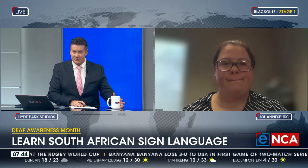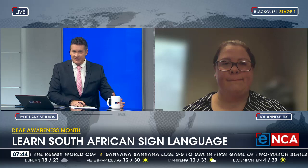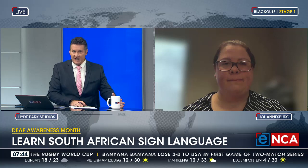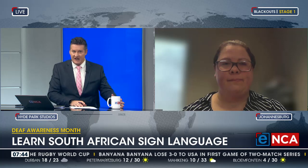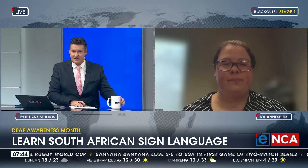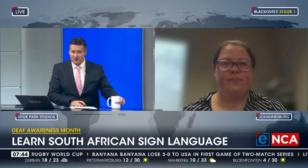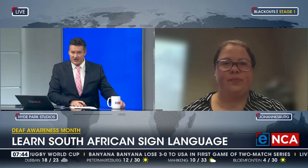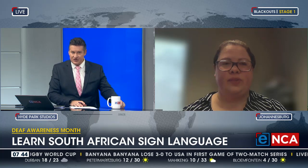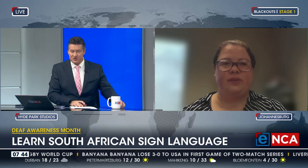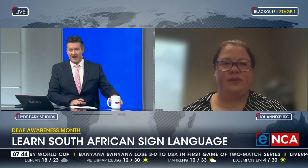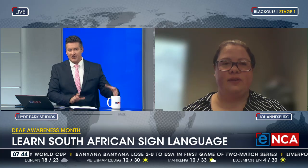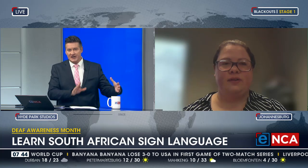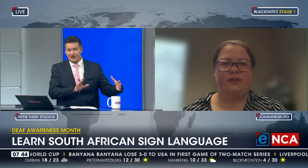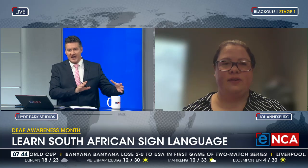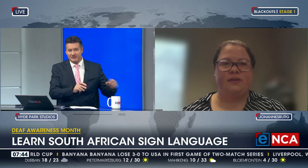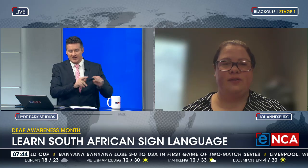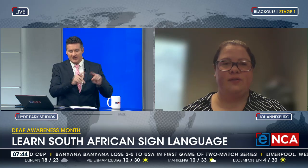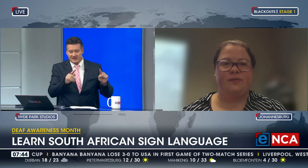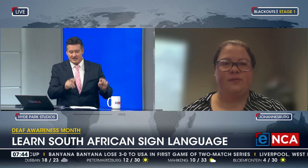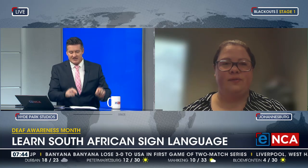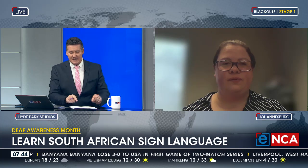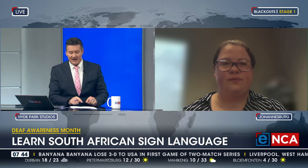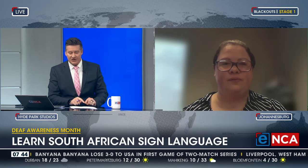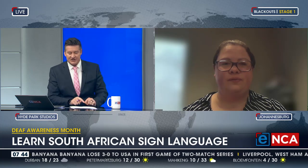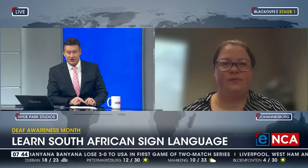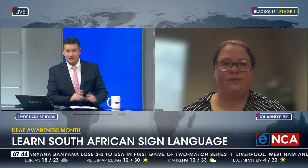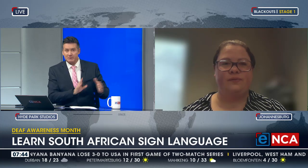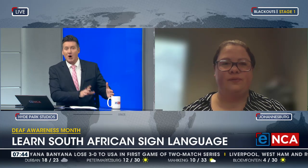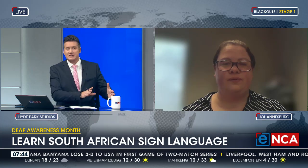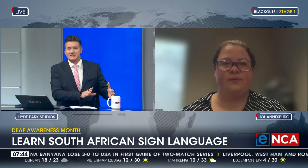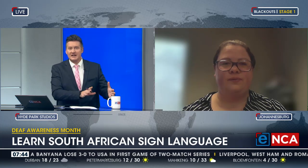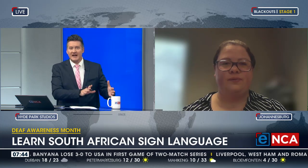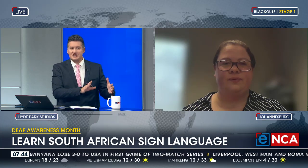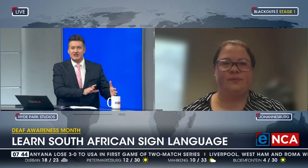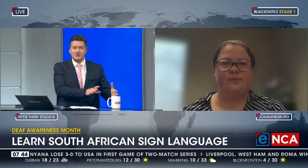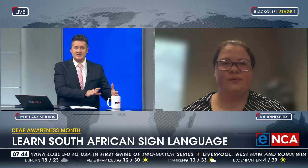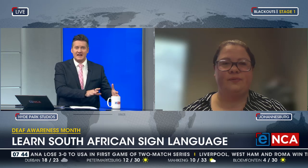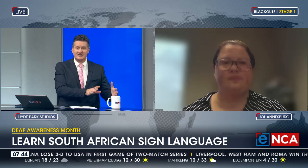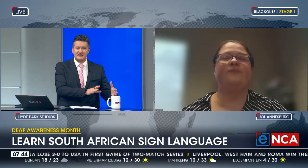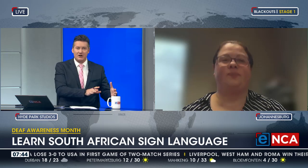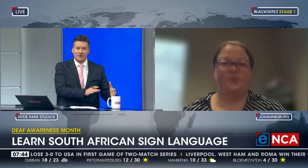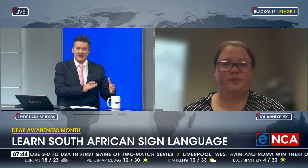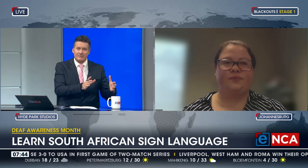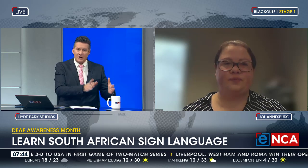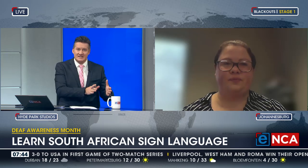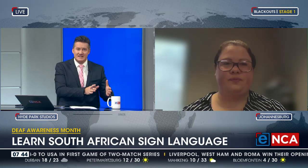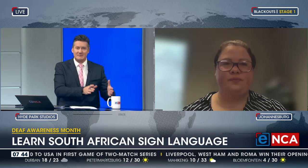national terrestrial channel, you'll have the sign language interpreter box. And she uses that as an example, that the box needs to be